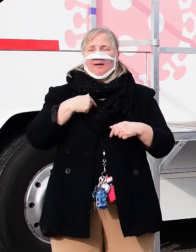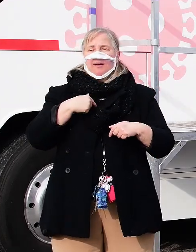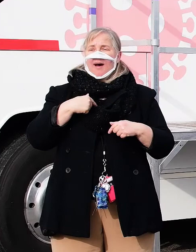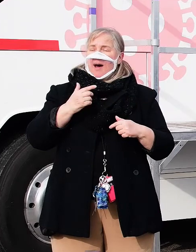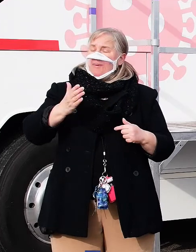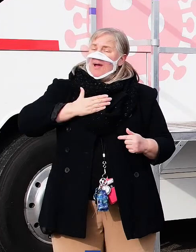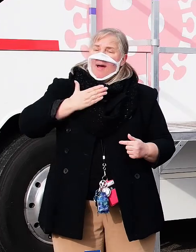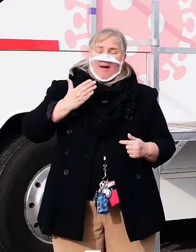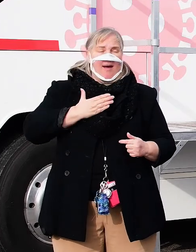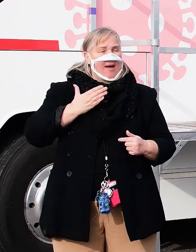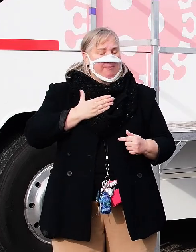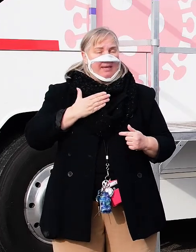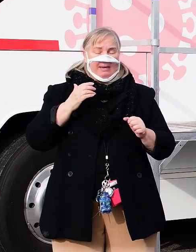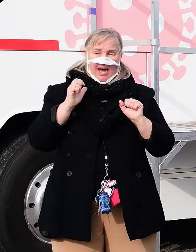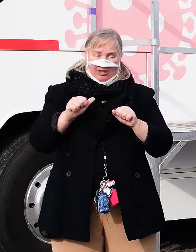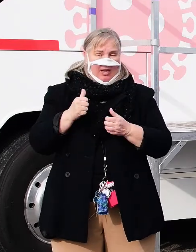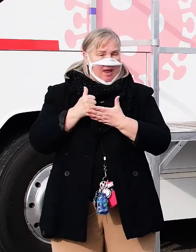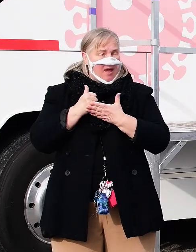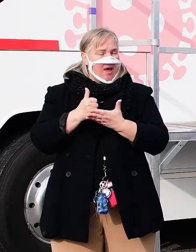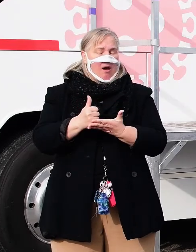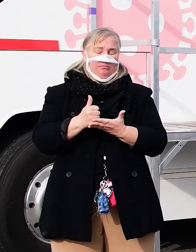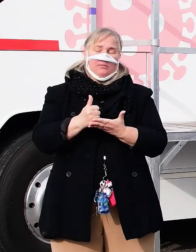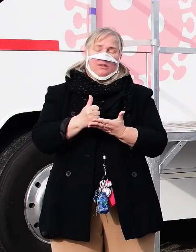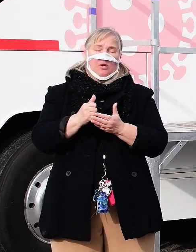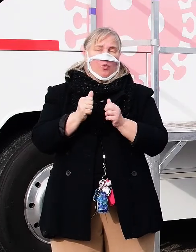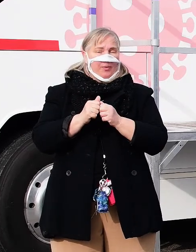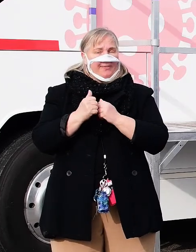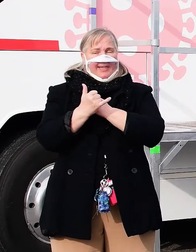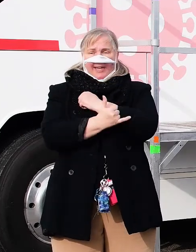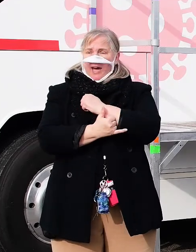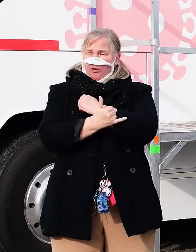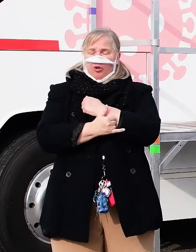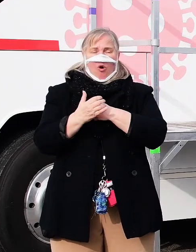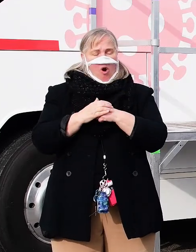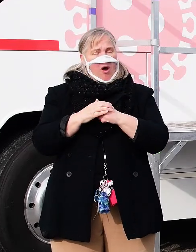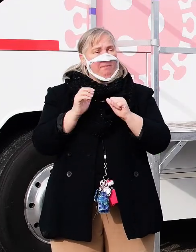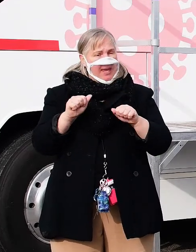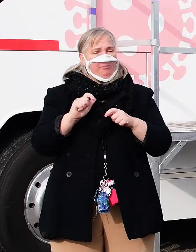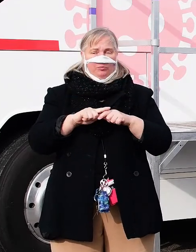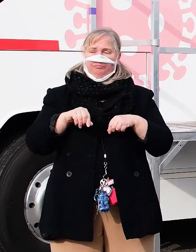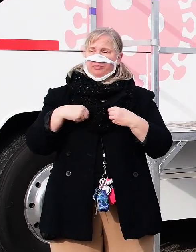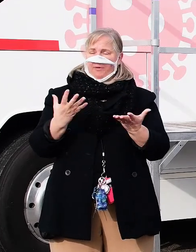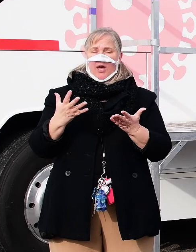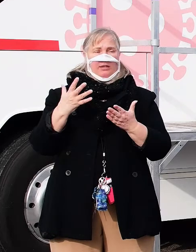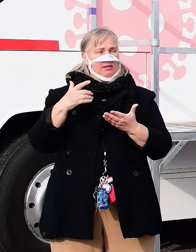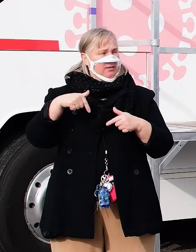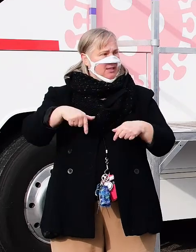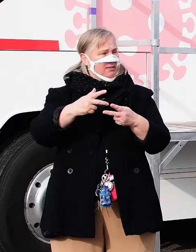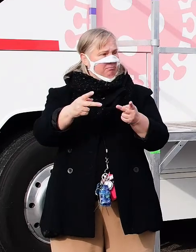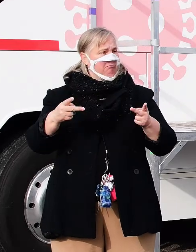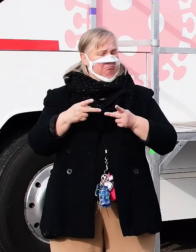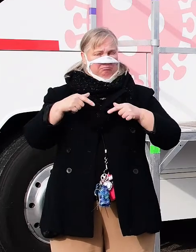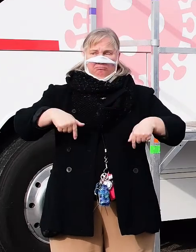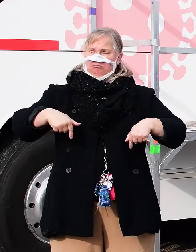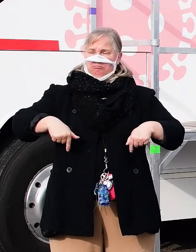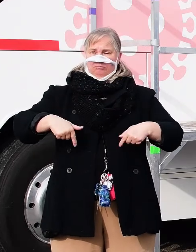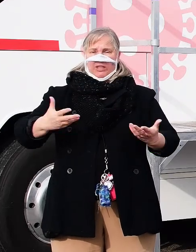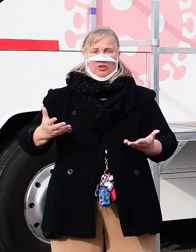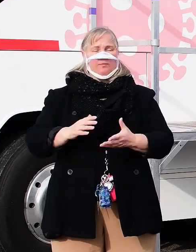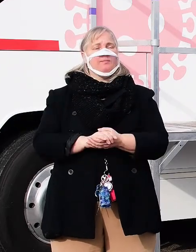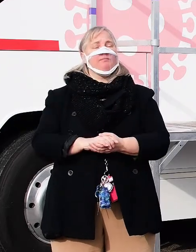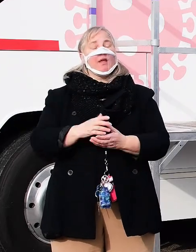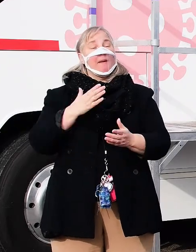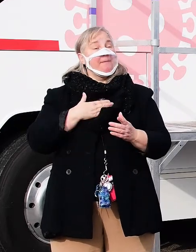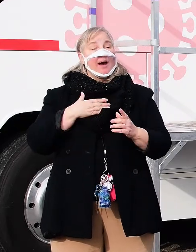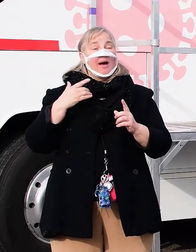I'm happy that I was able to help out with the county on being able to have this site here. My